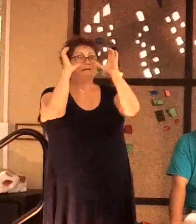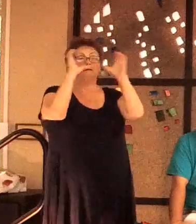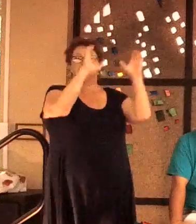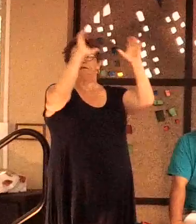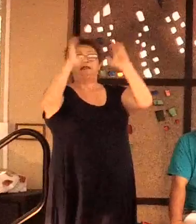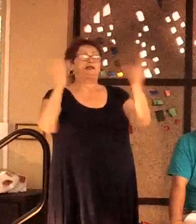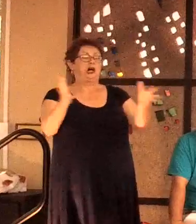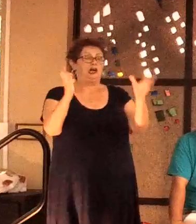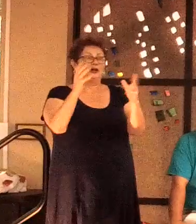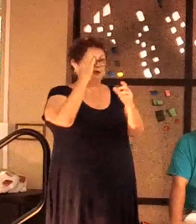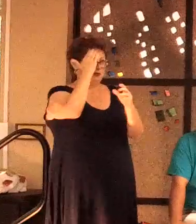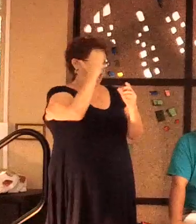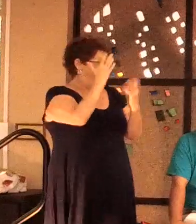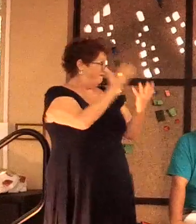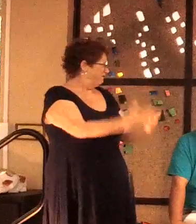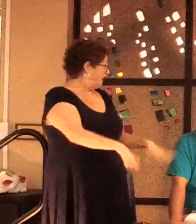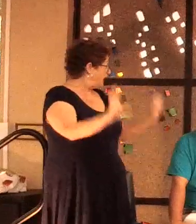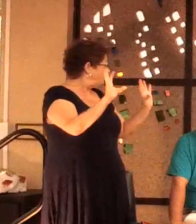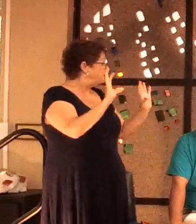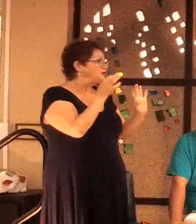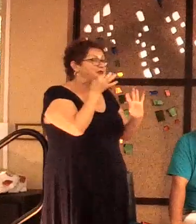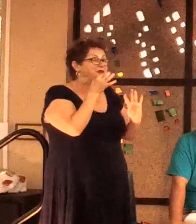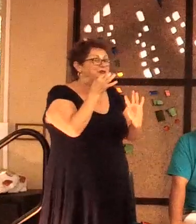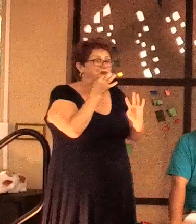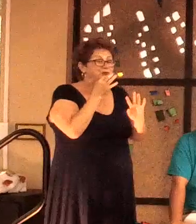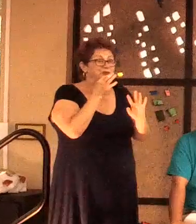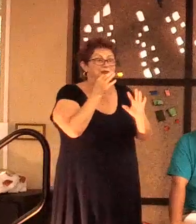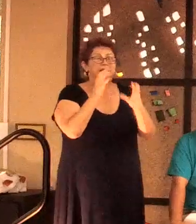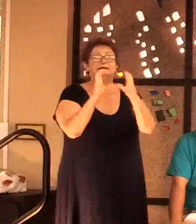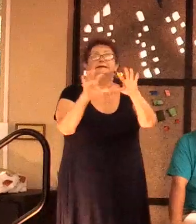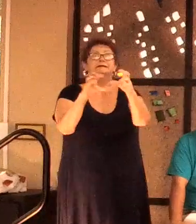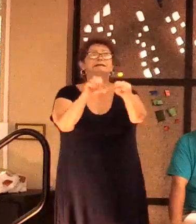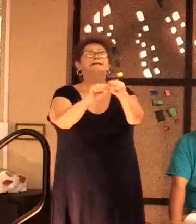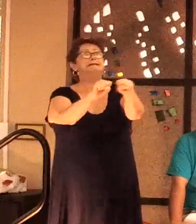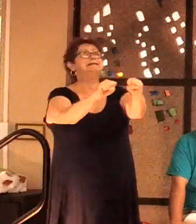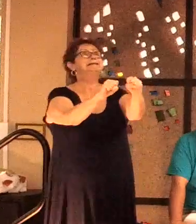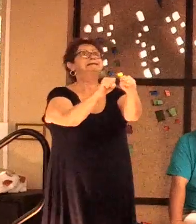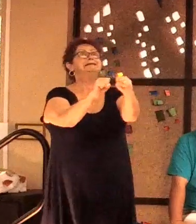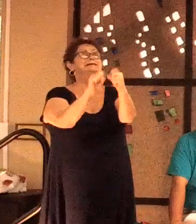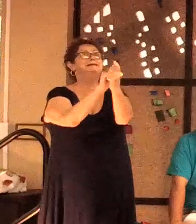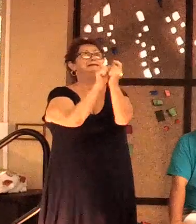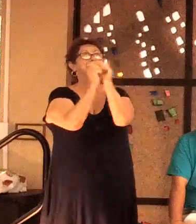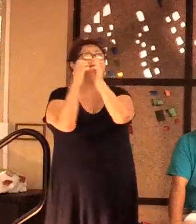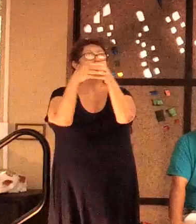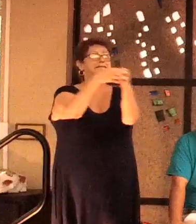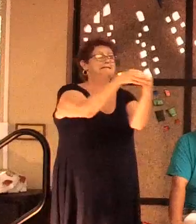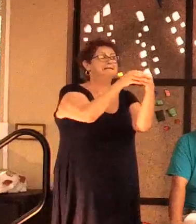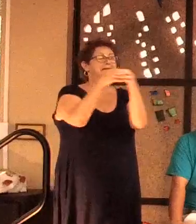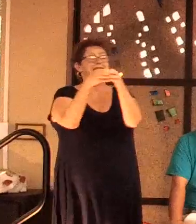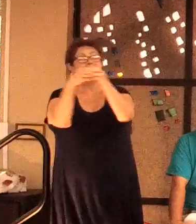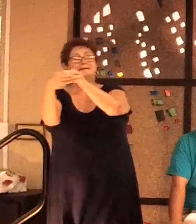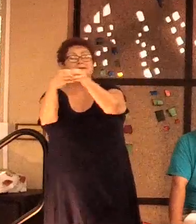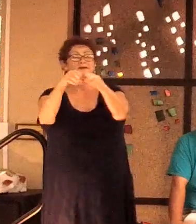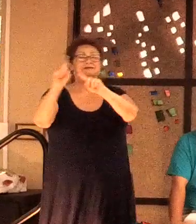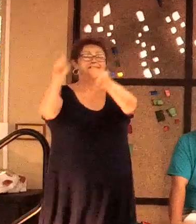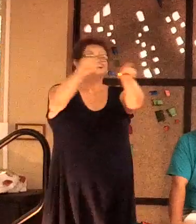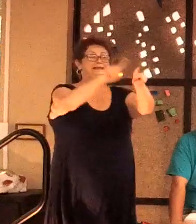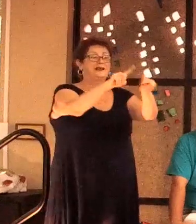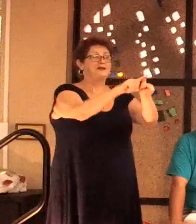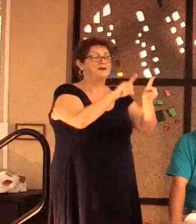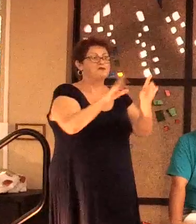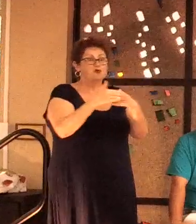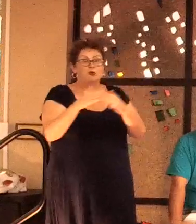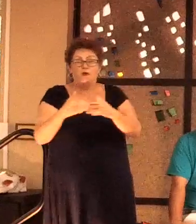last night, we maybe slept 2 hours. And spent the whole time just talking and talking and talking, as Jay was saying, just holding on to